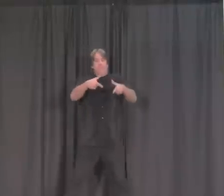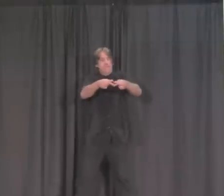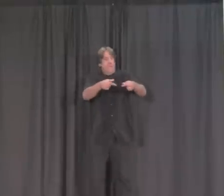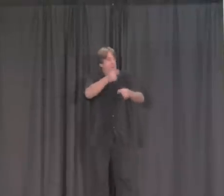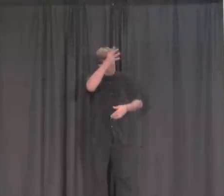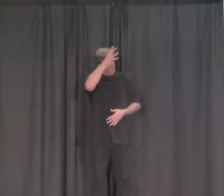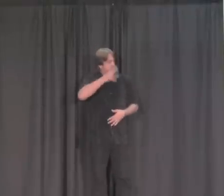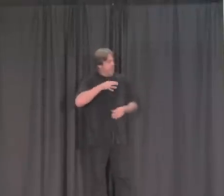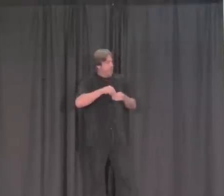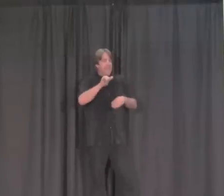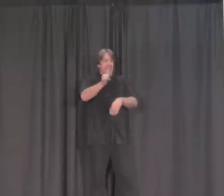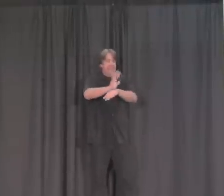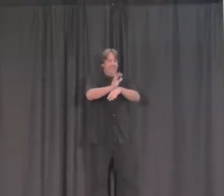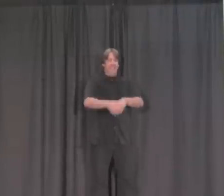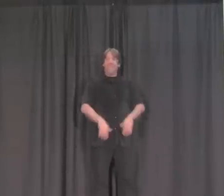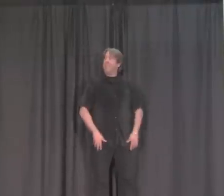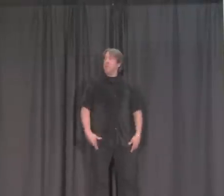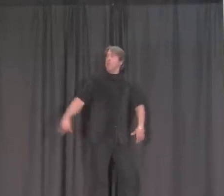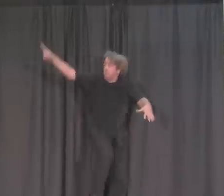I felt like a little Japanese man in that movie.